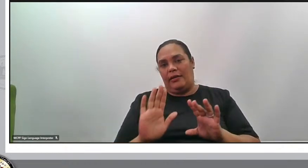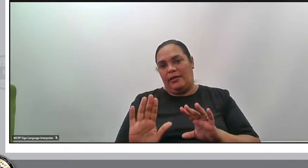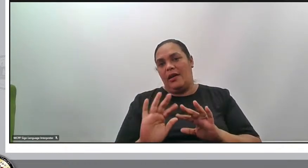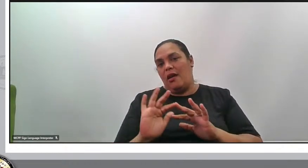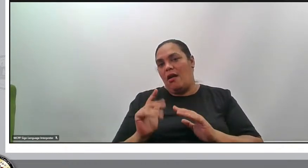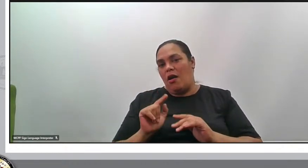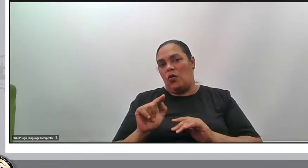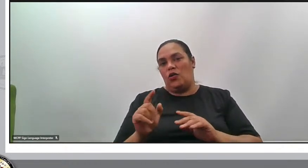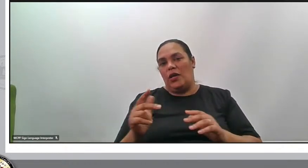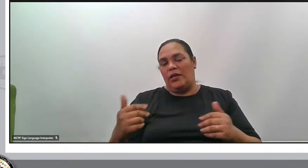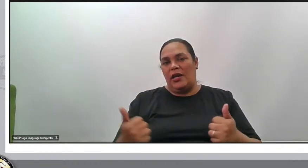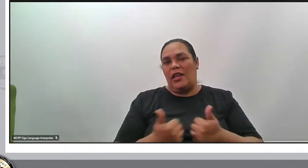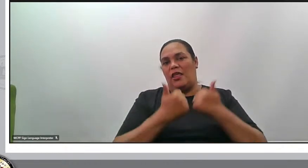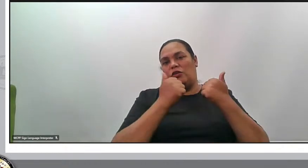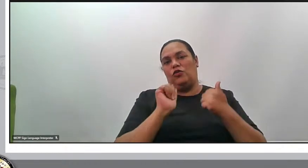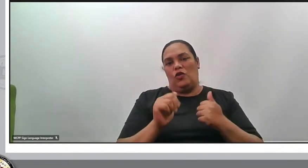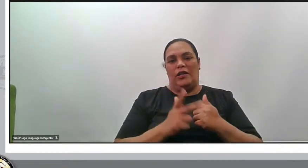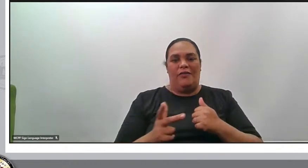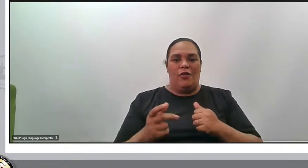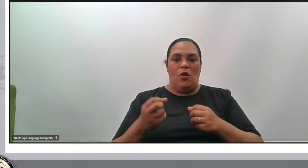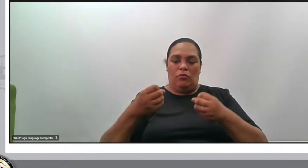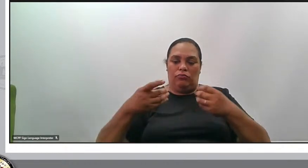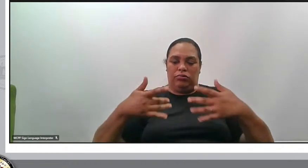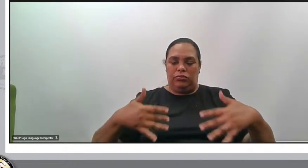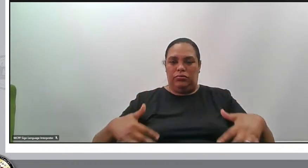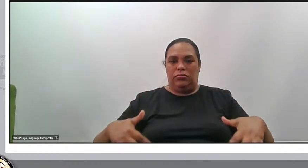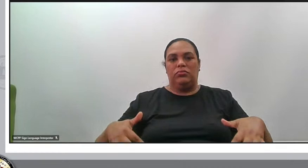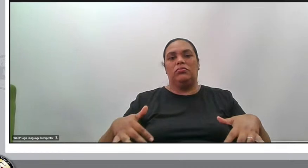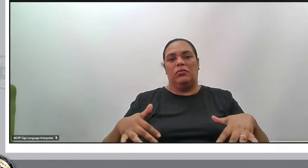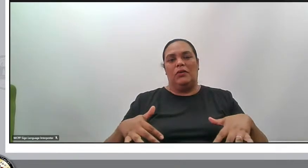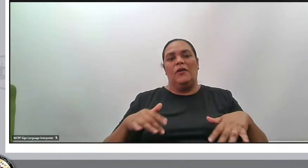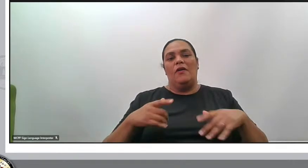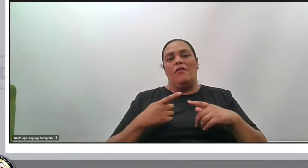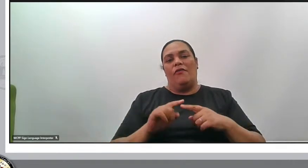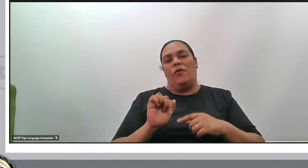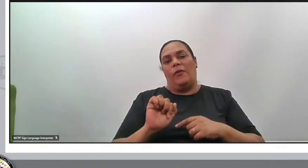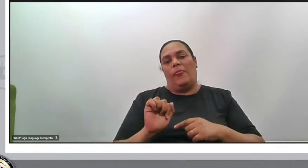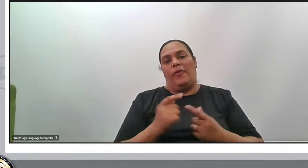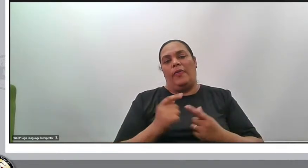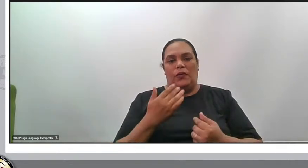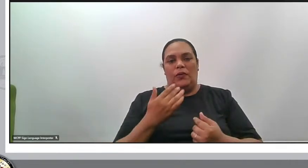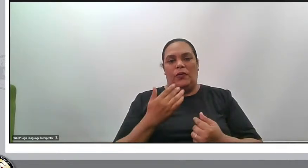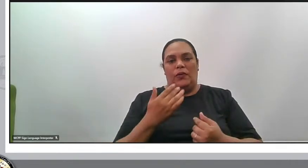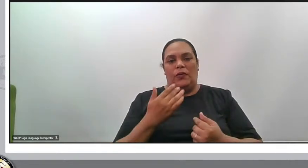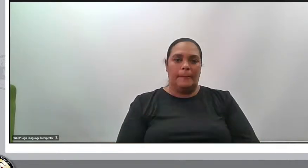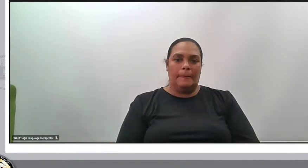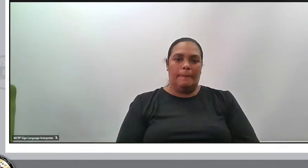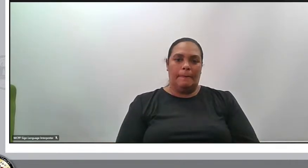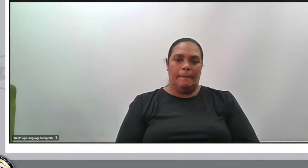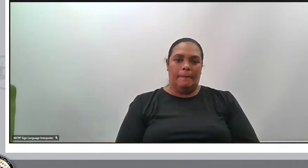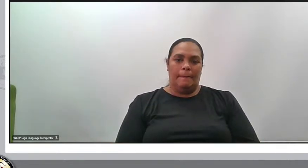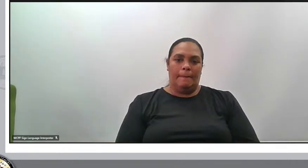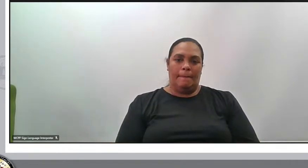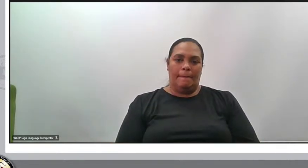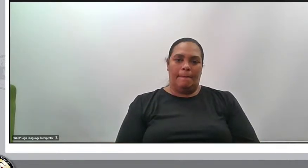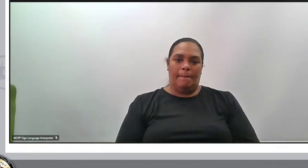how that classification and breakdown of classification is done. Thank you.